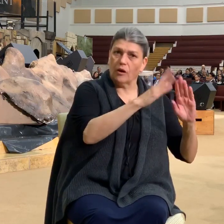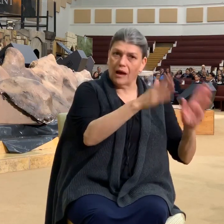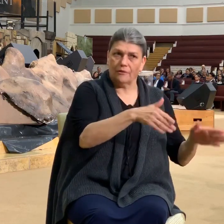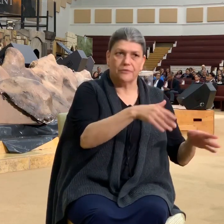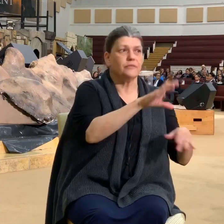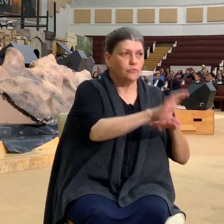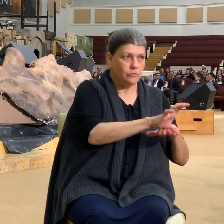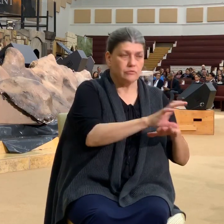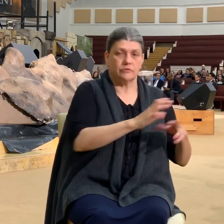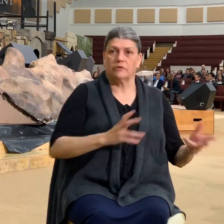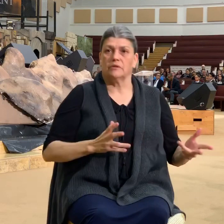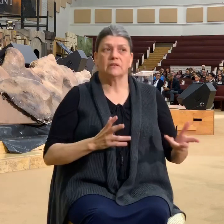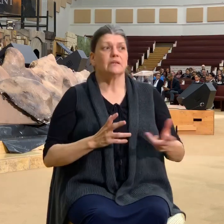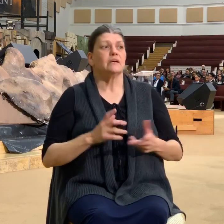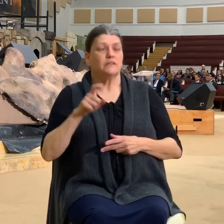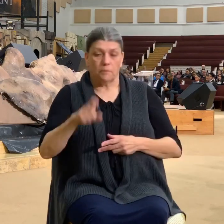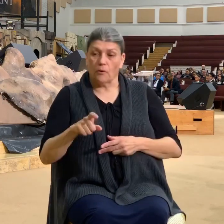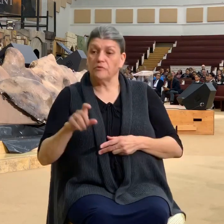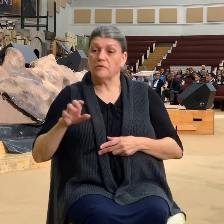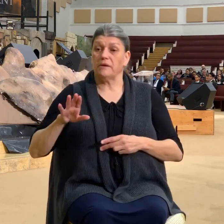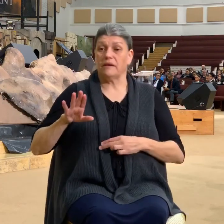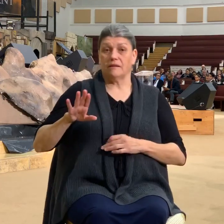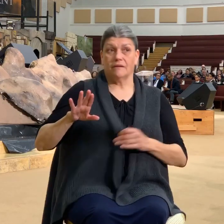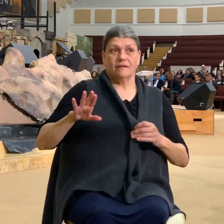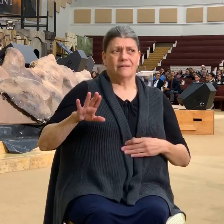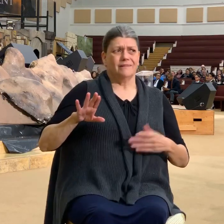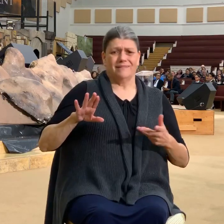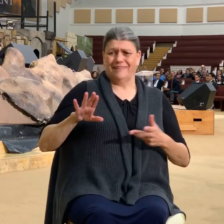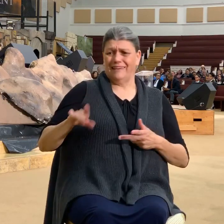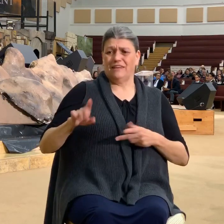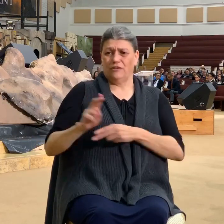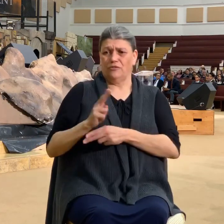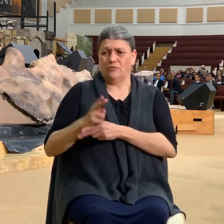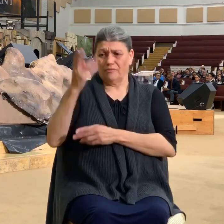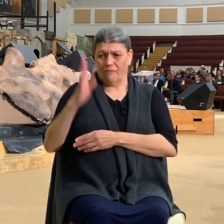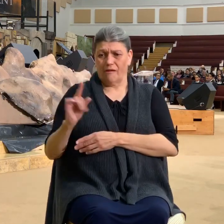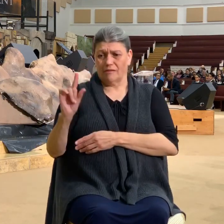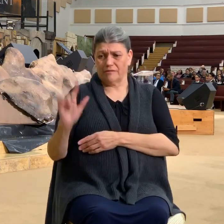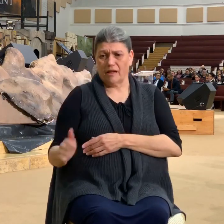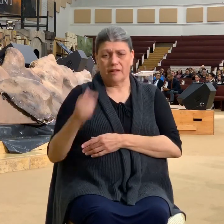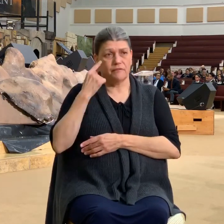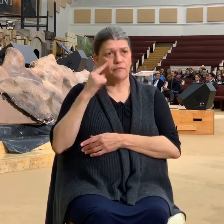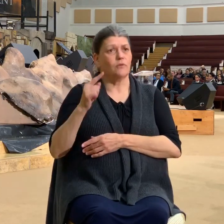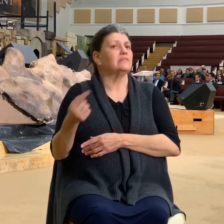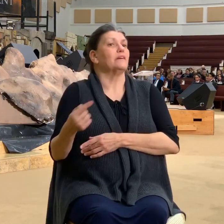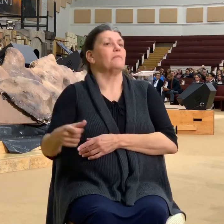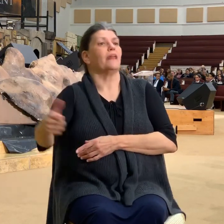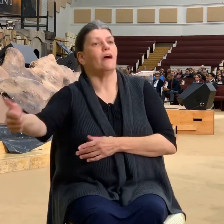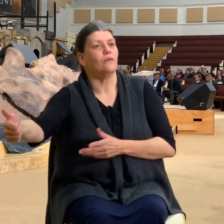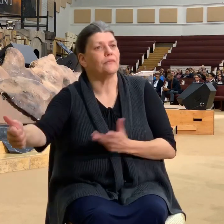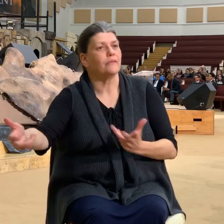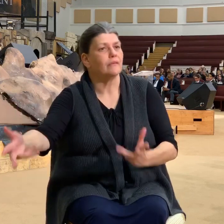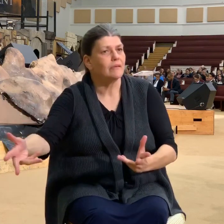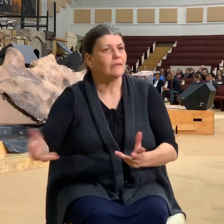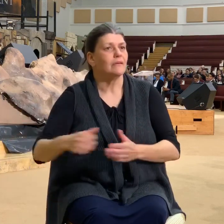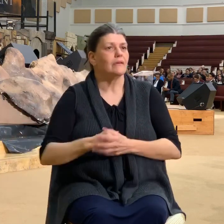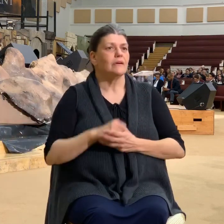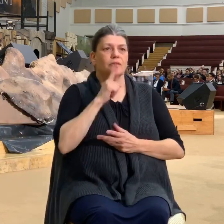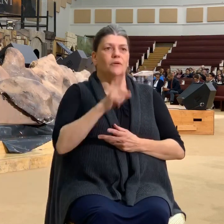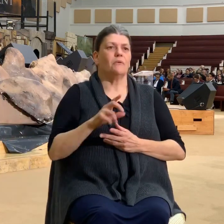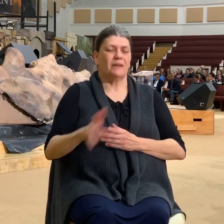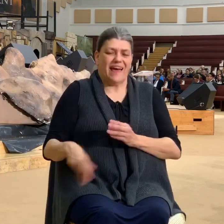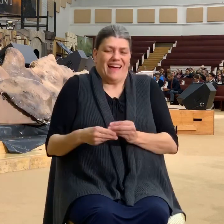his tithe, or God's tithe. He used it for something else. So that's just a little add-on that I needed to throw in